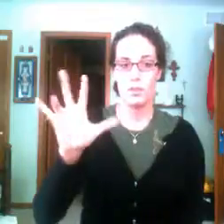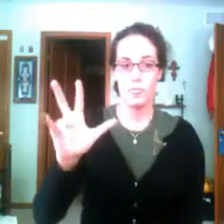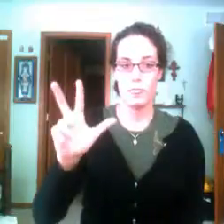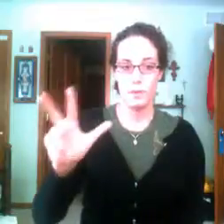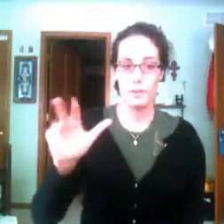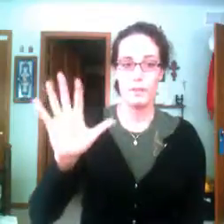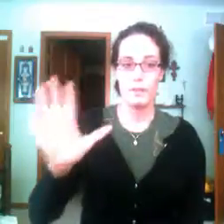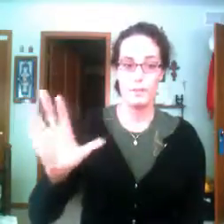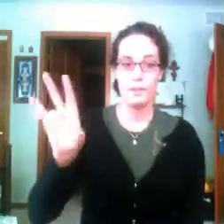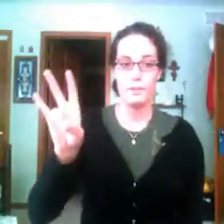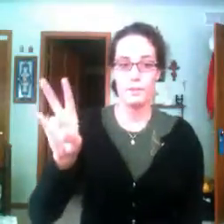357,